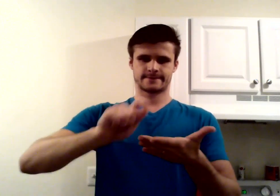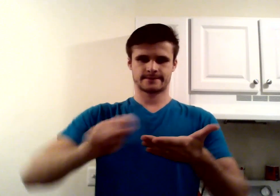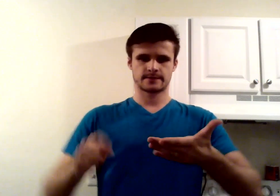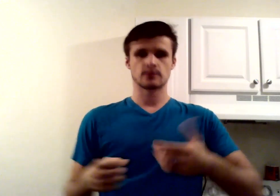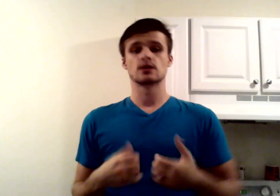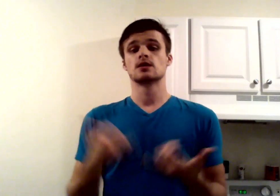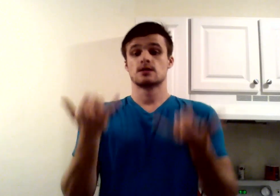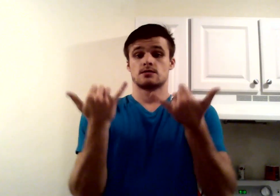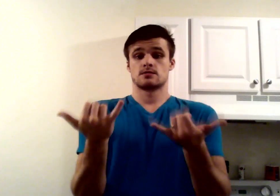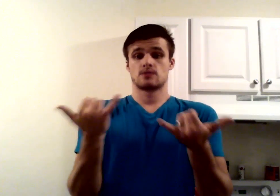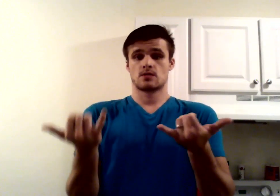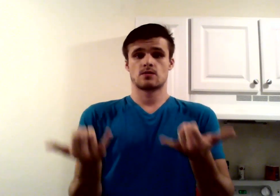again. For example,